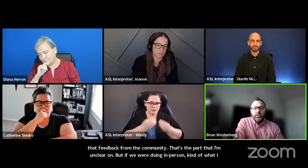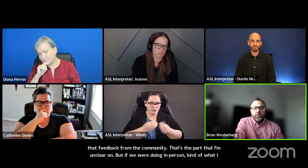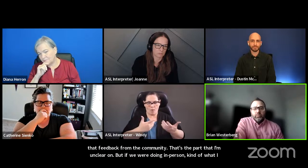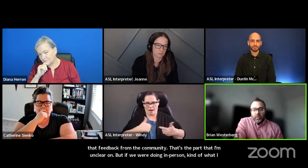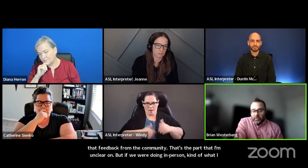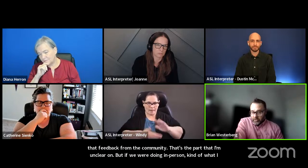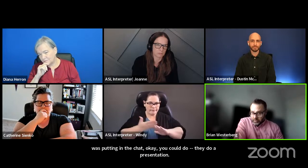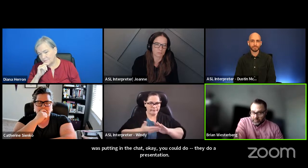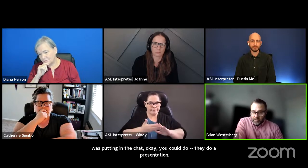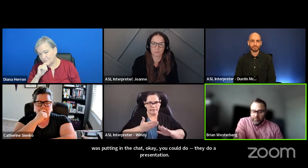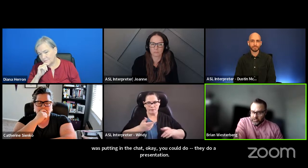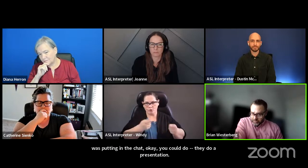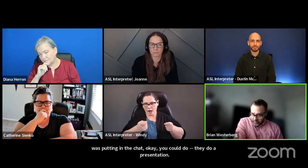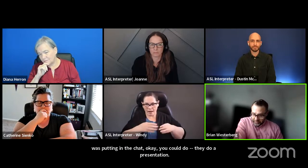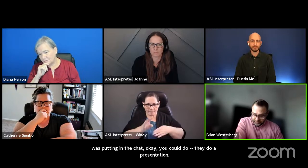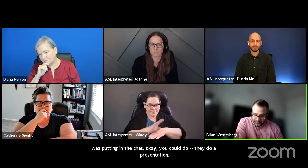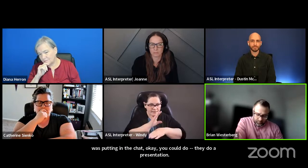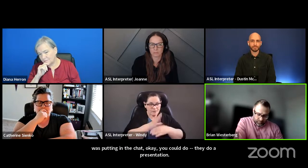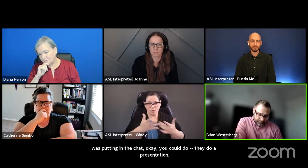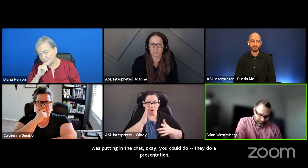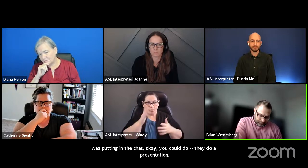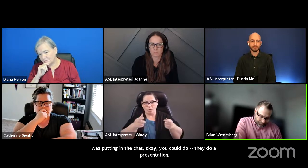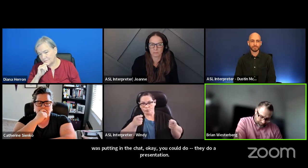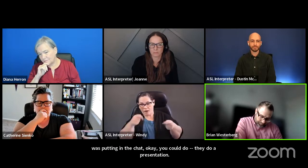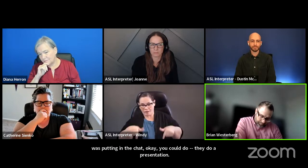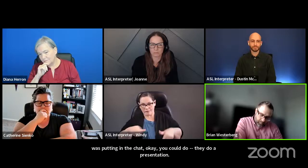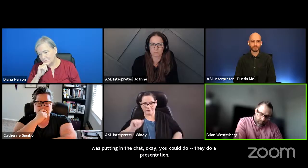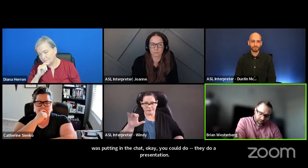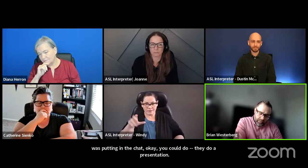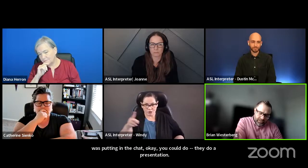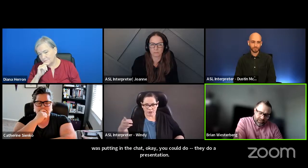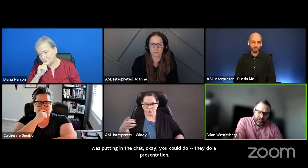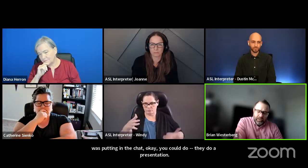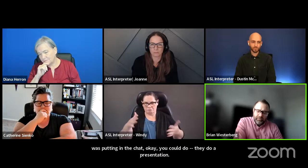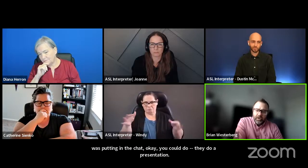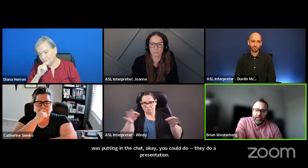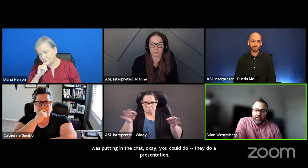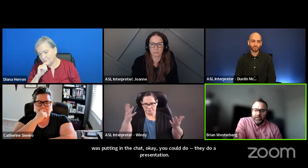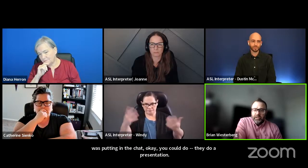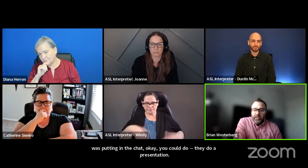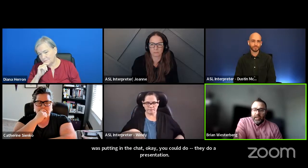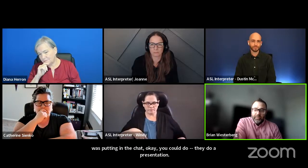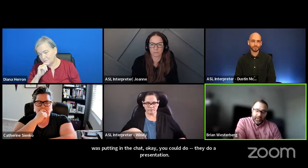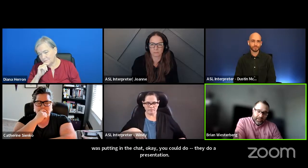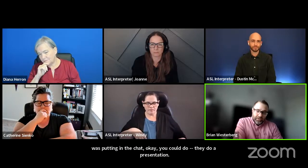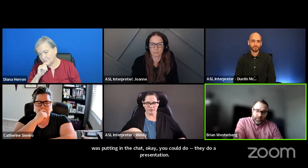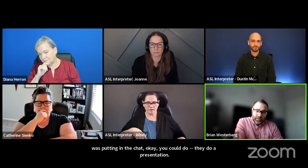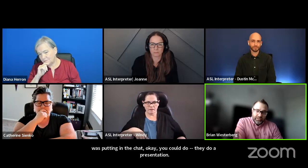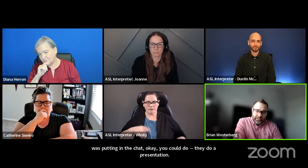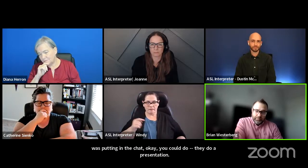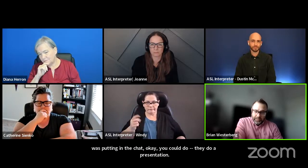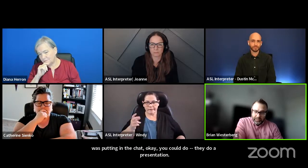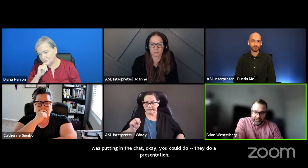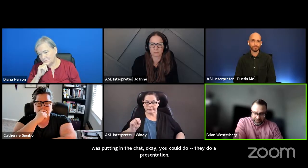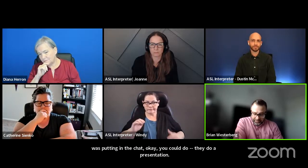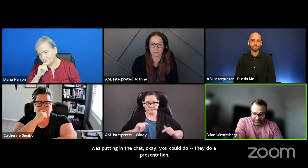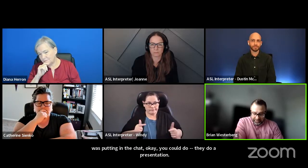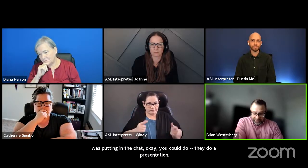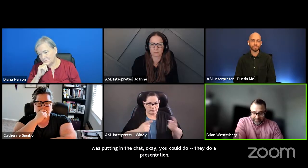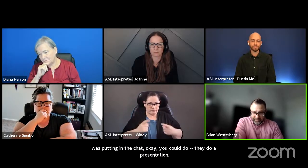or run the commission, right? Or for the commission for the deaf and hard of hearing, and then get into questions.